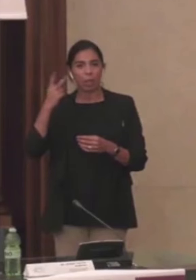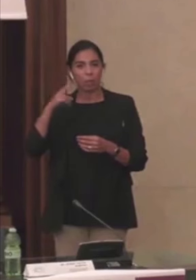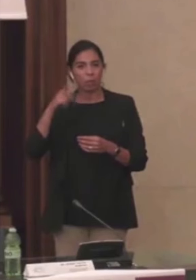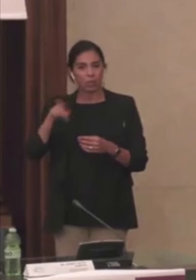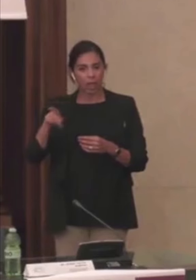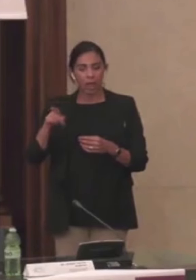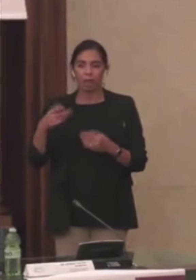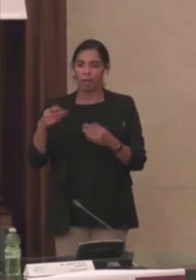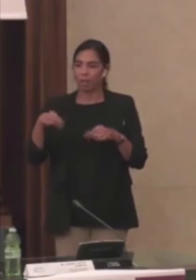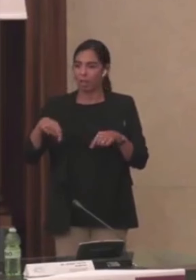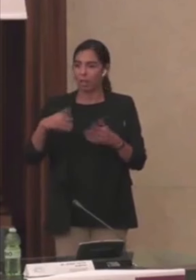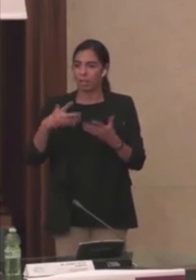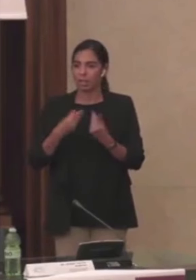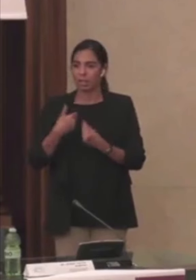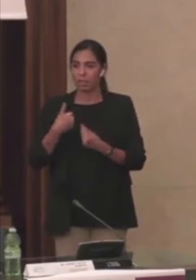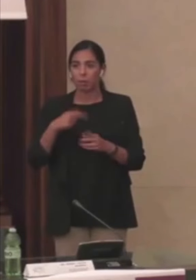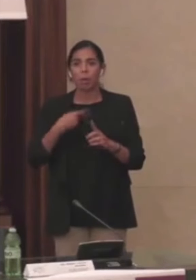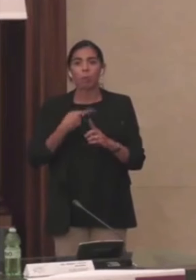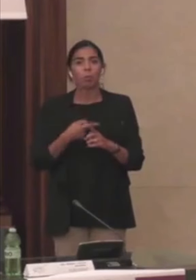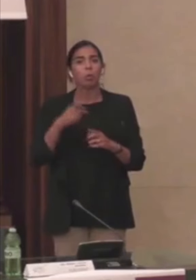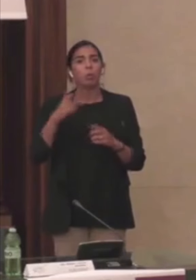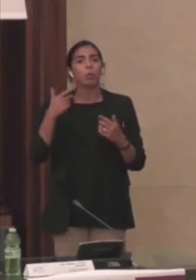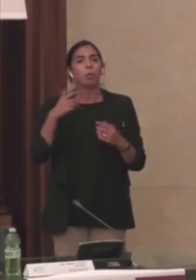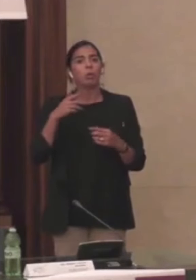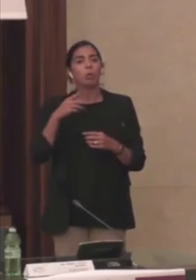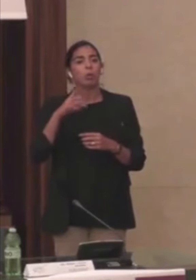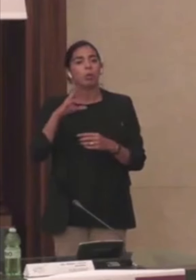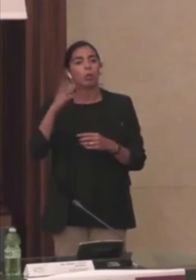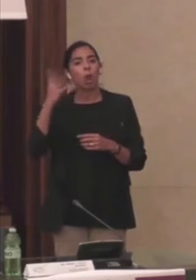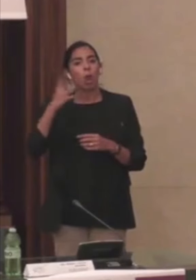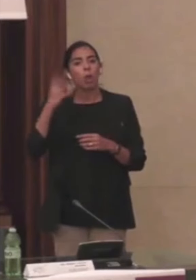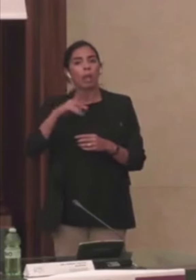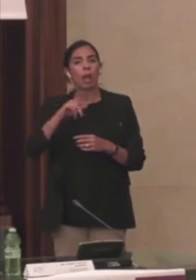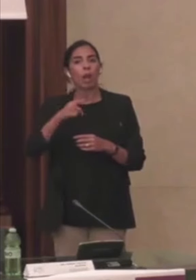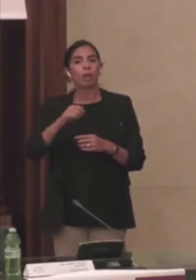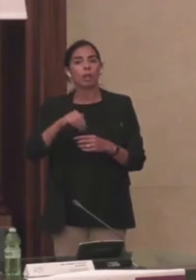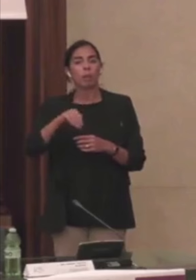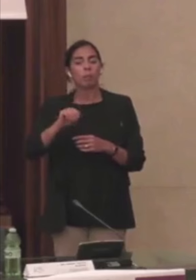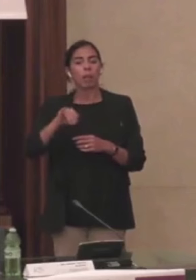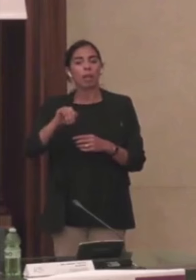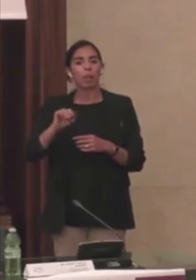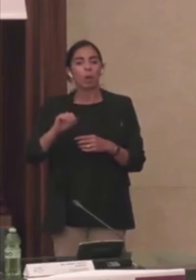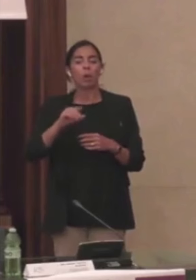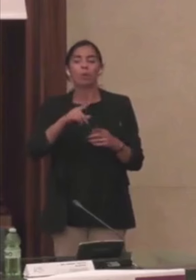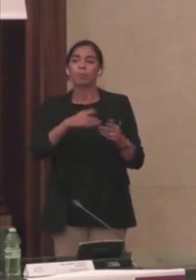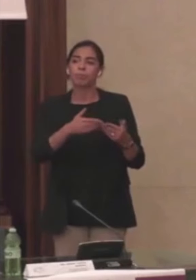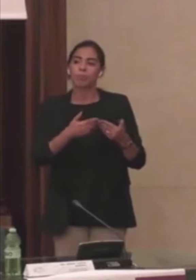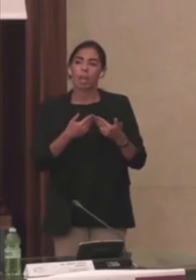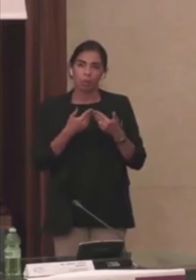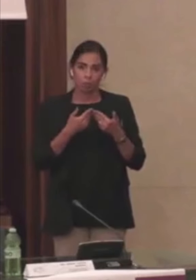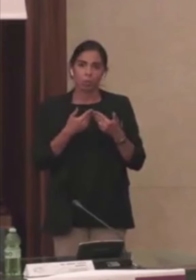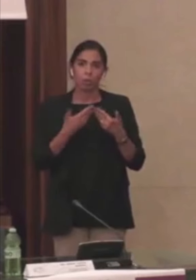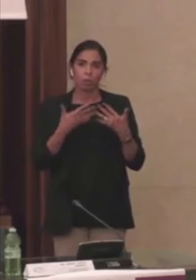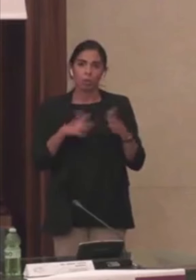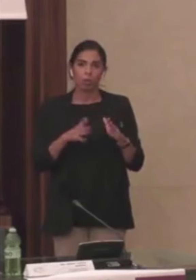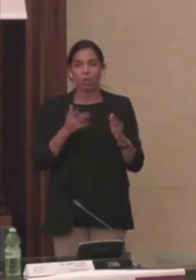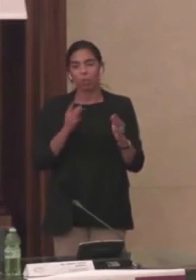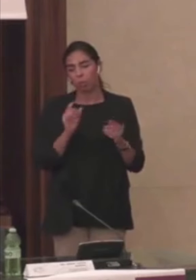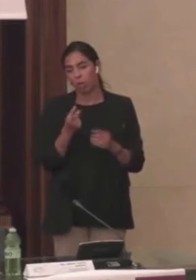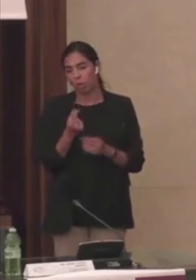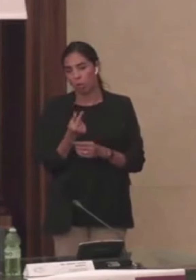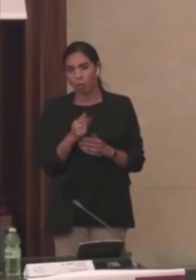money. As you can see, I am very humble. I'm not well